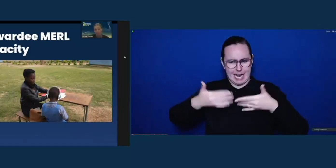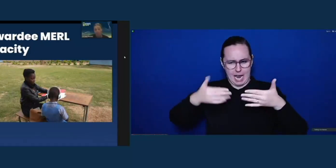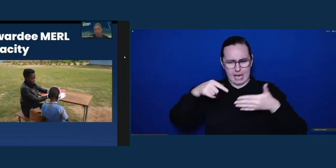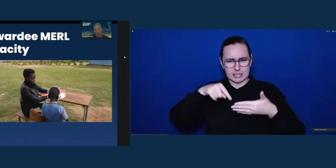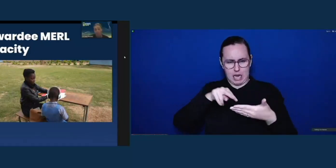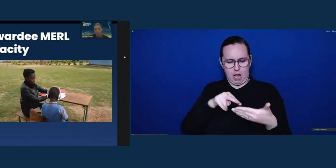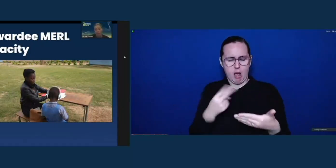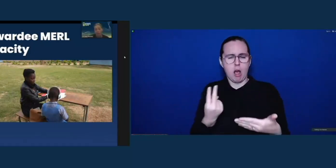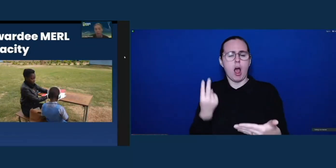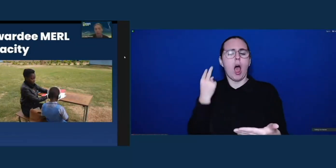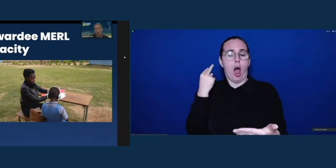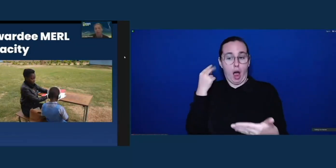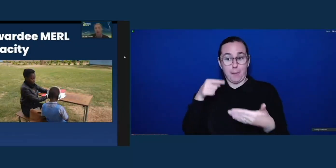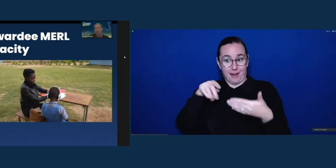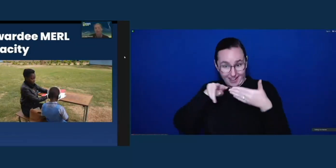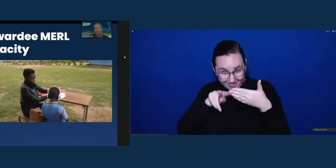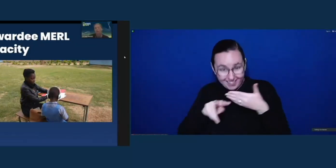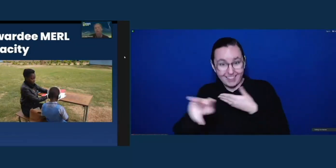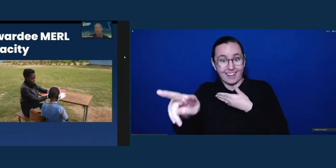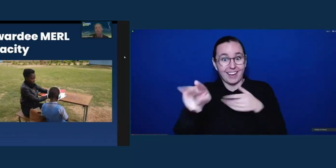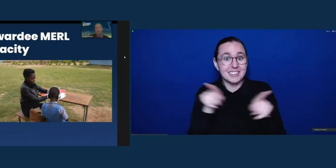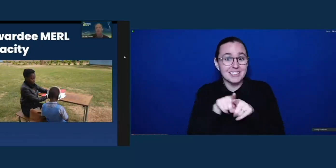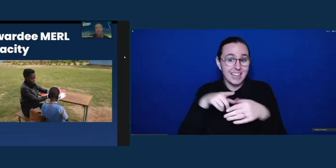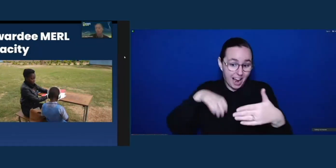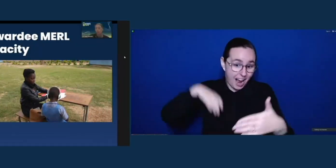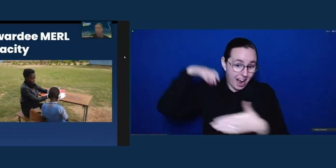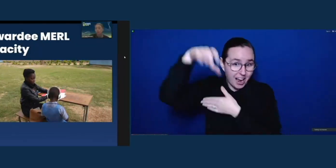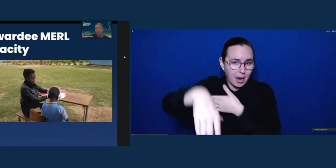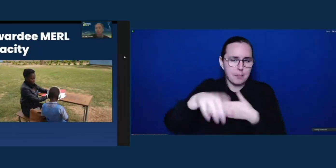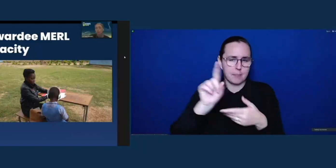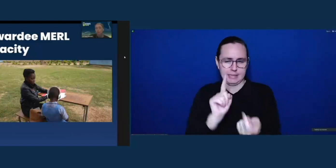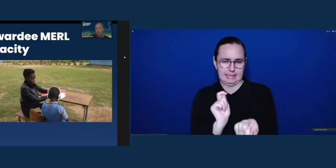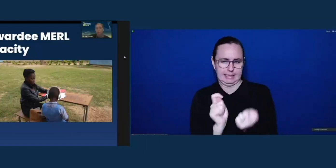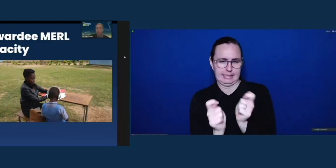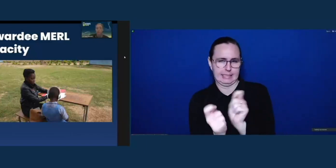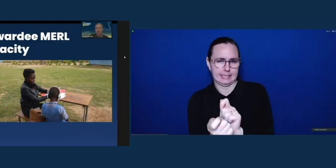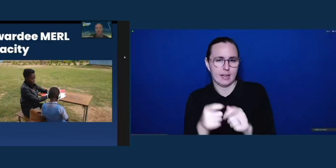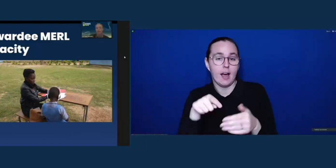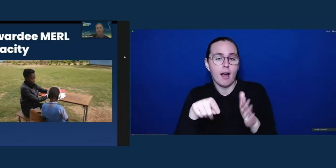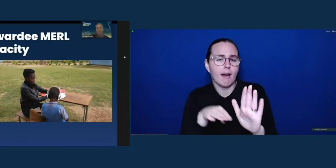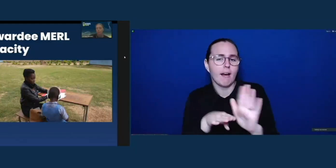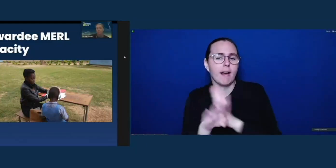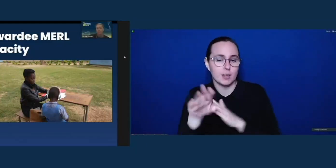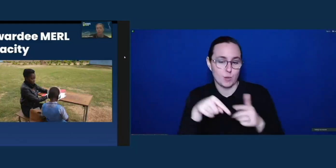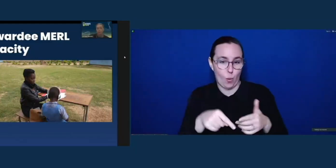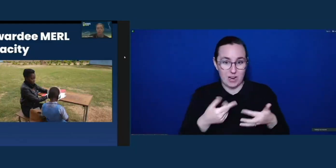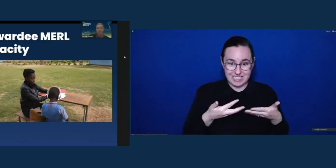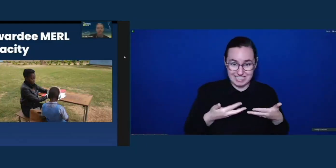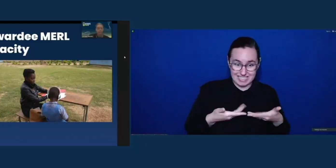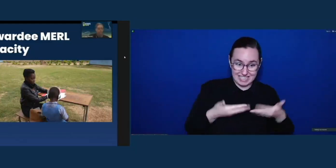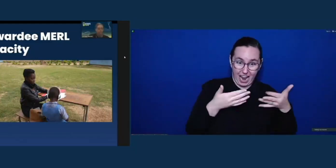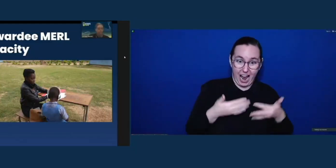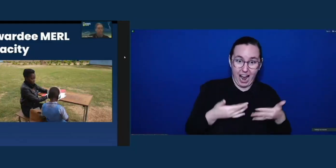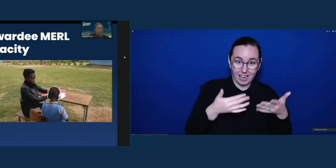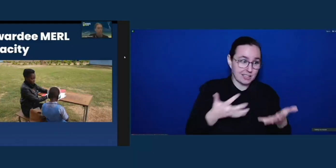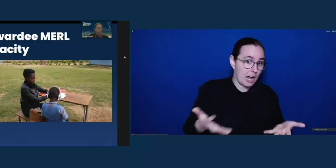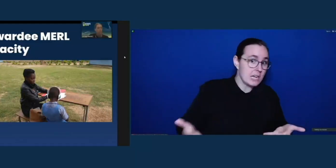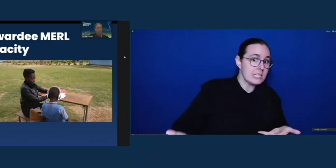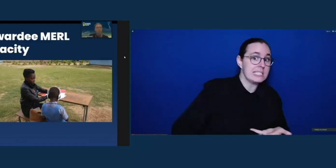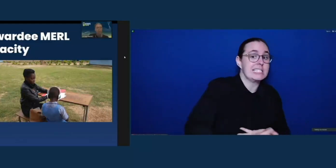or implementation of a project. So making sure data use is integrated throughout the project lifecycle.